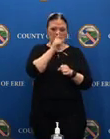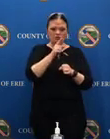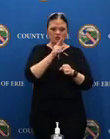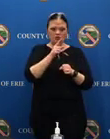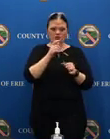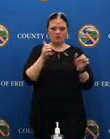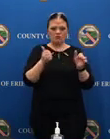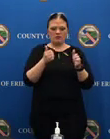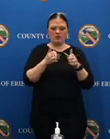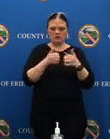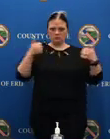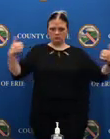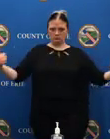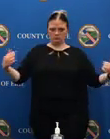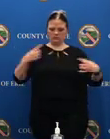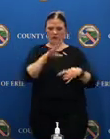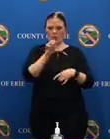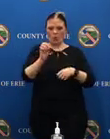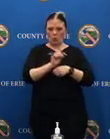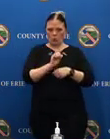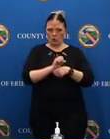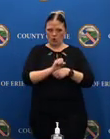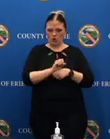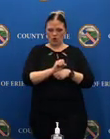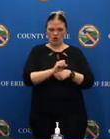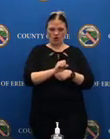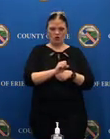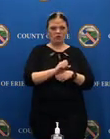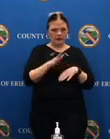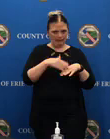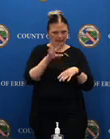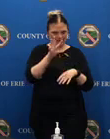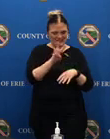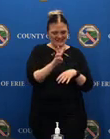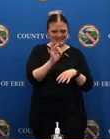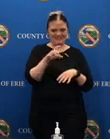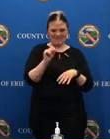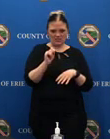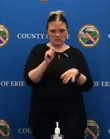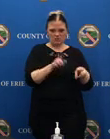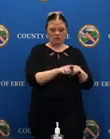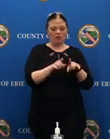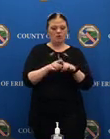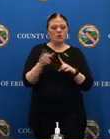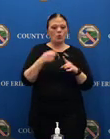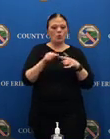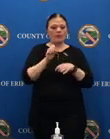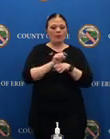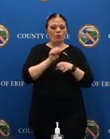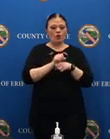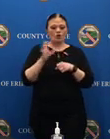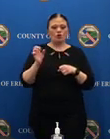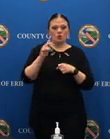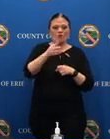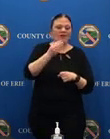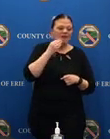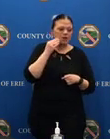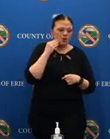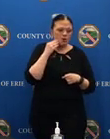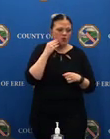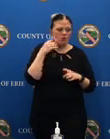from their coworkers, and hopefully at least 6 feet. And also when those workers return home, they